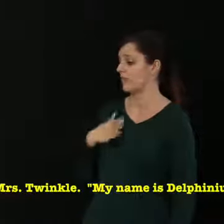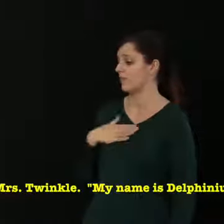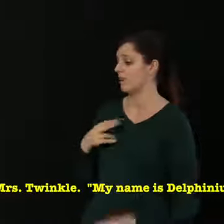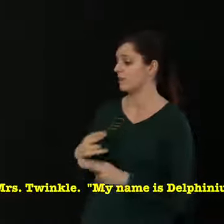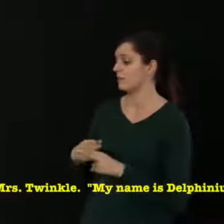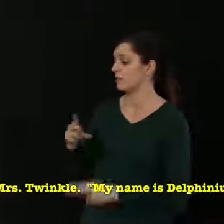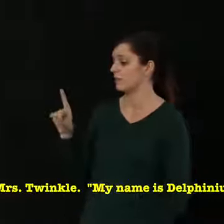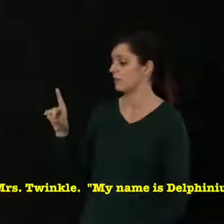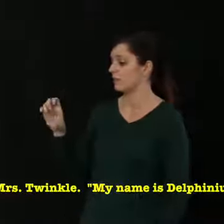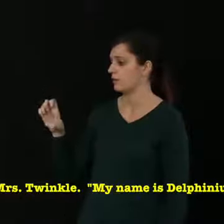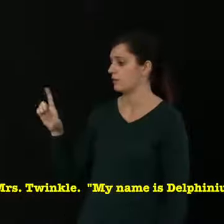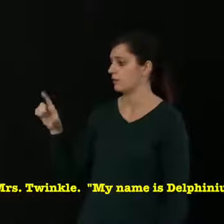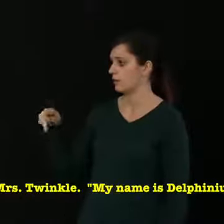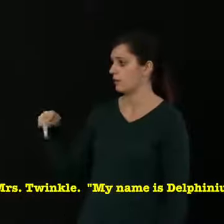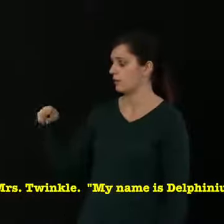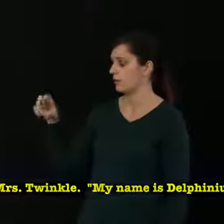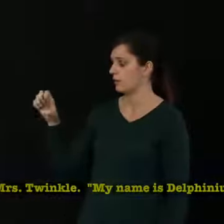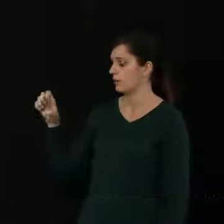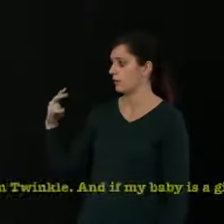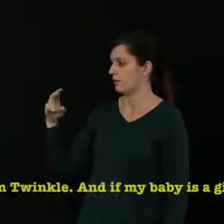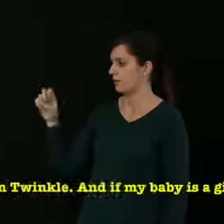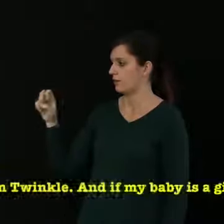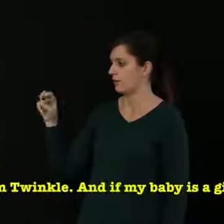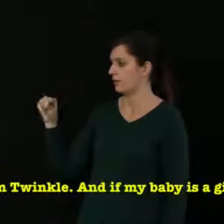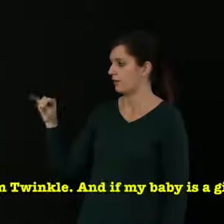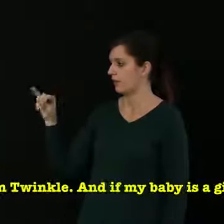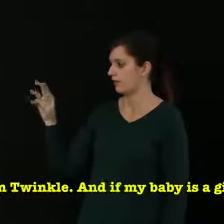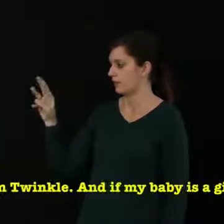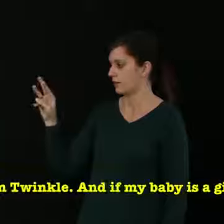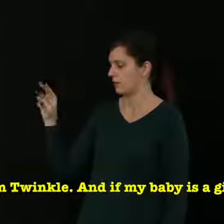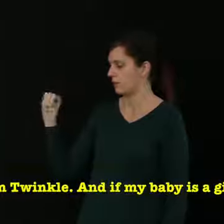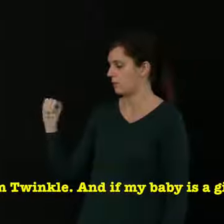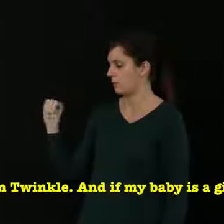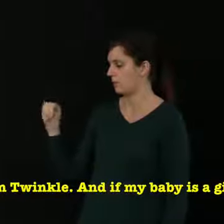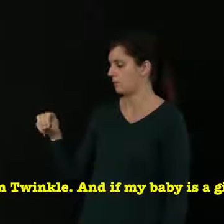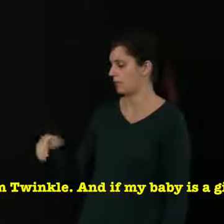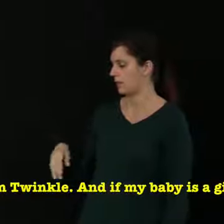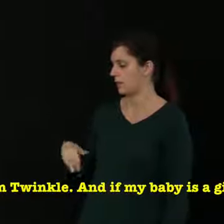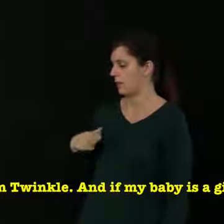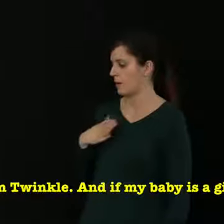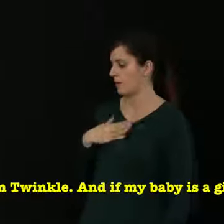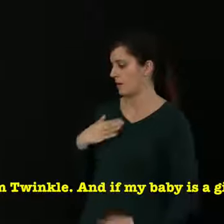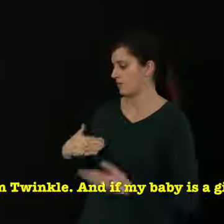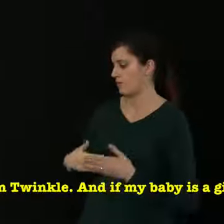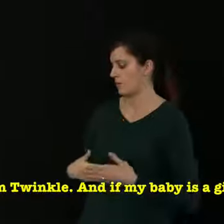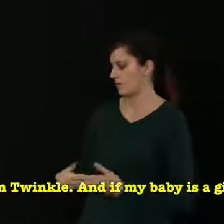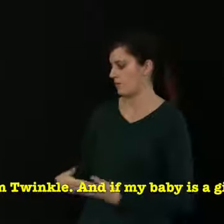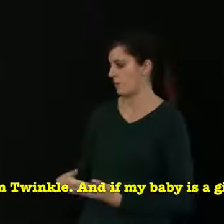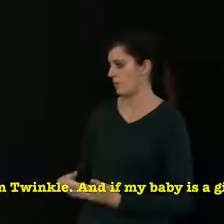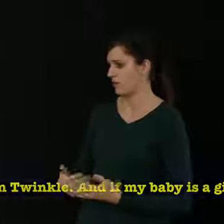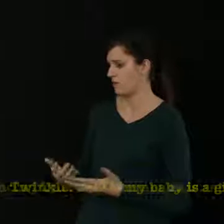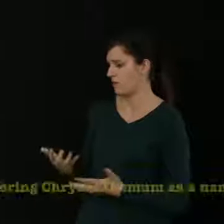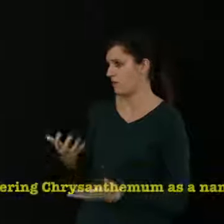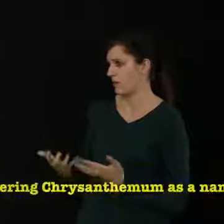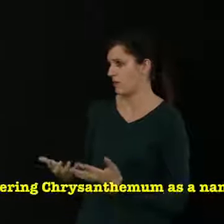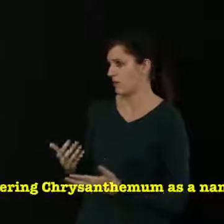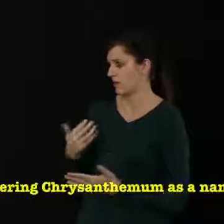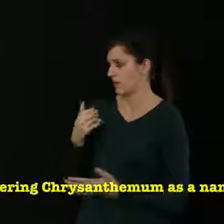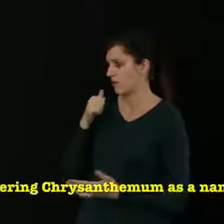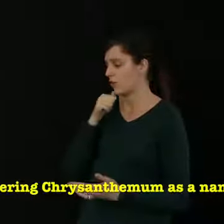Twinkle. "My name's Delphinium, Delphinium Twinkle, and if my baby is a girl, I'm